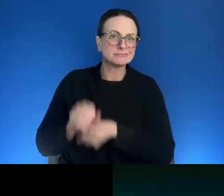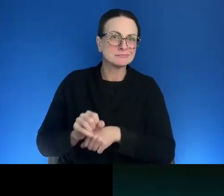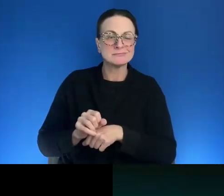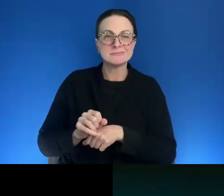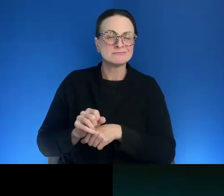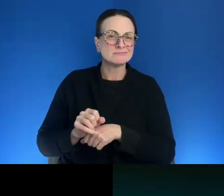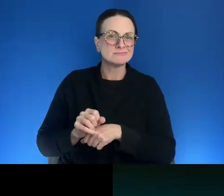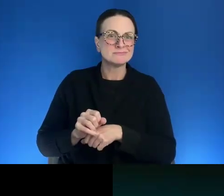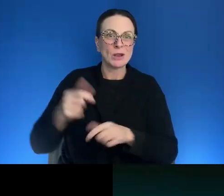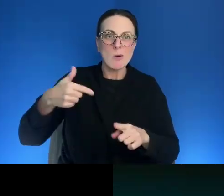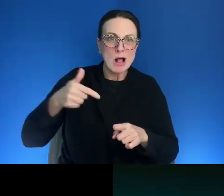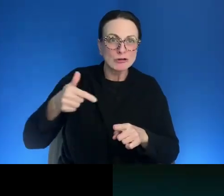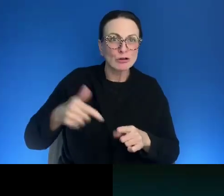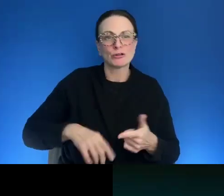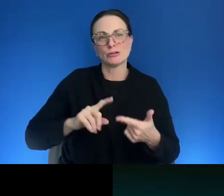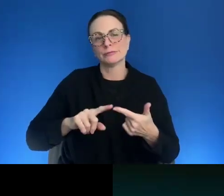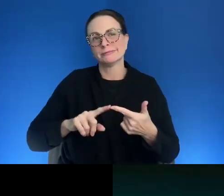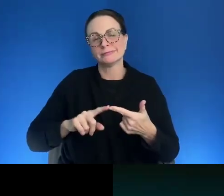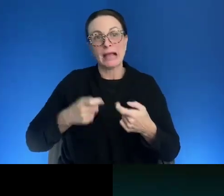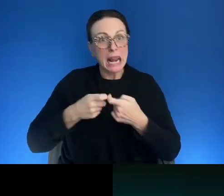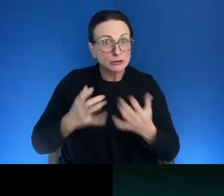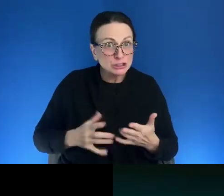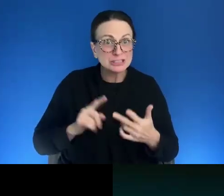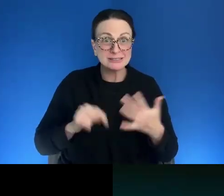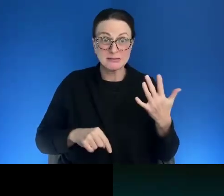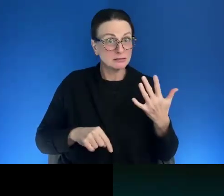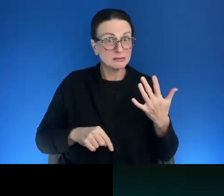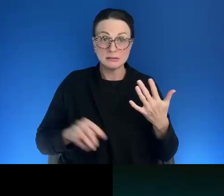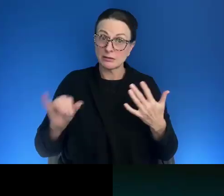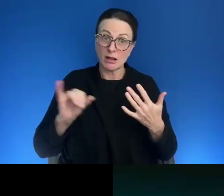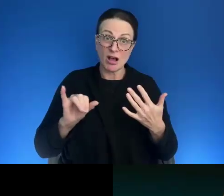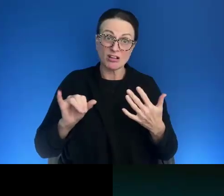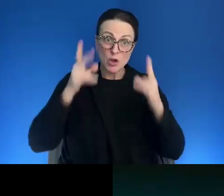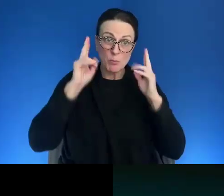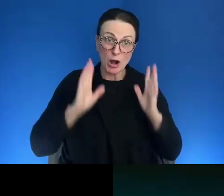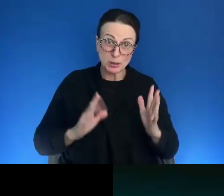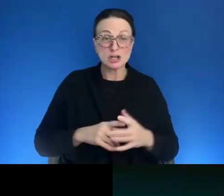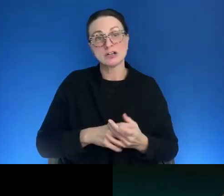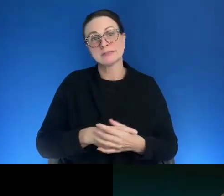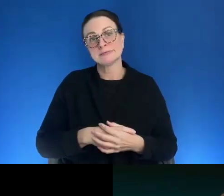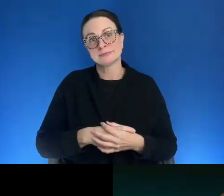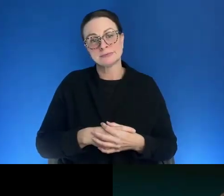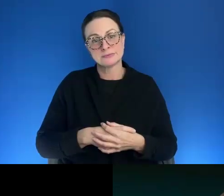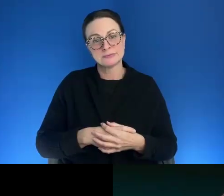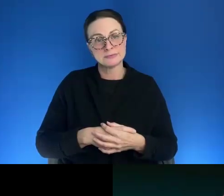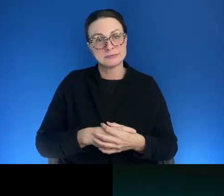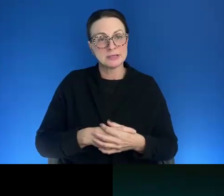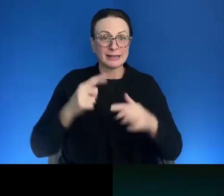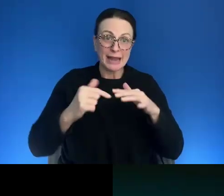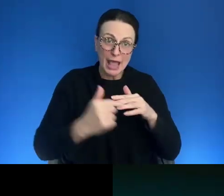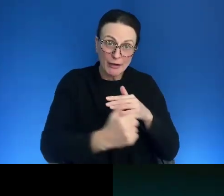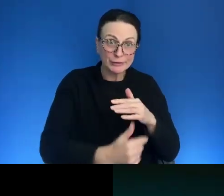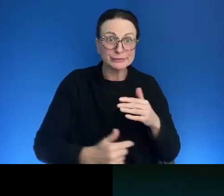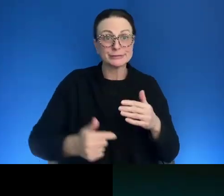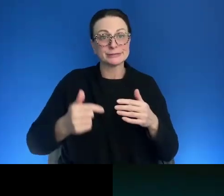traditional welders and electricians, also barbers, cosmetologists,